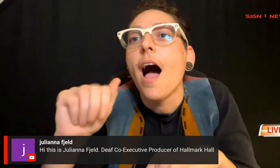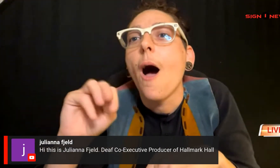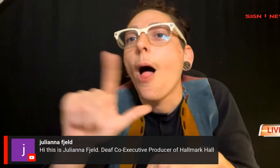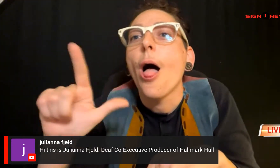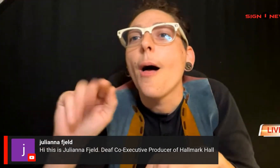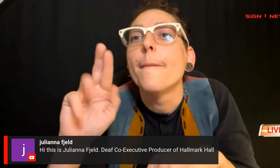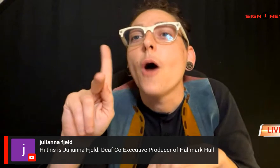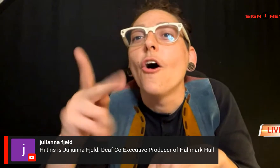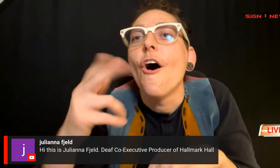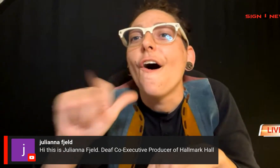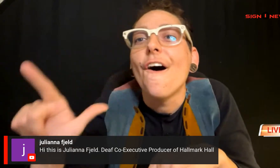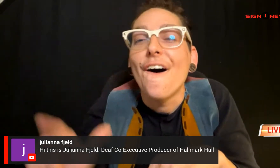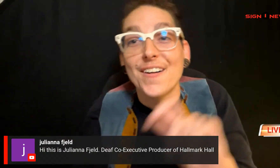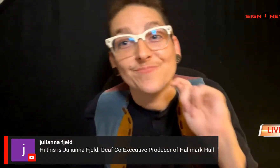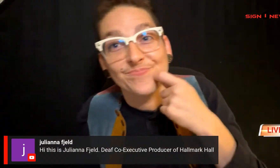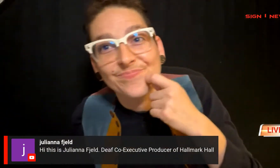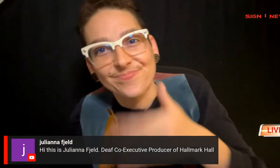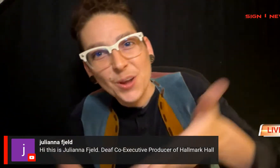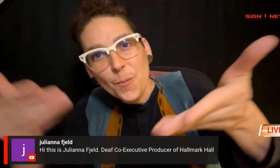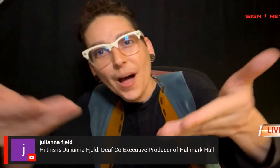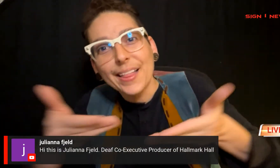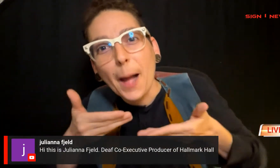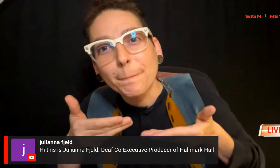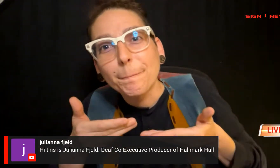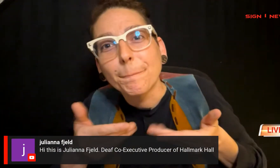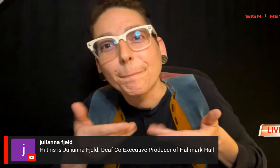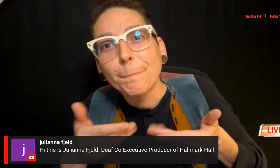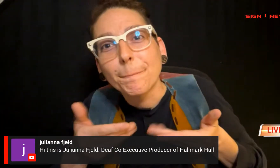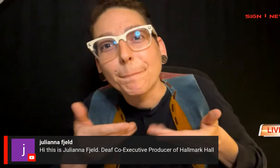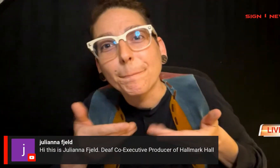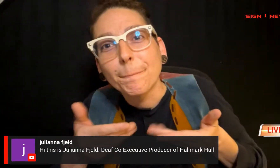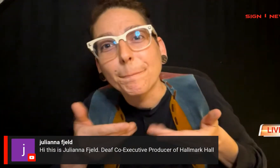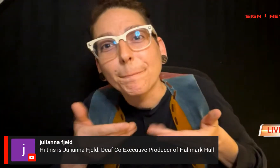Deaf co-executive producer of Hallmark Hall. Cool. Welcome.